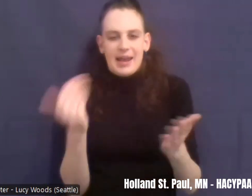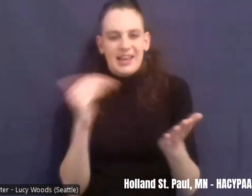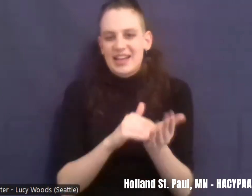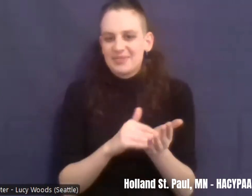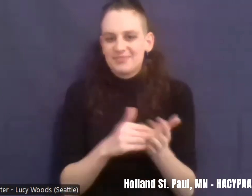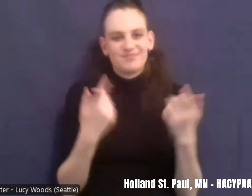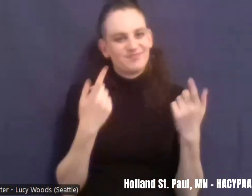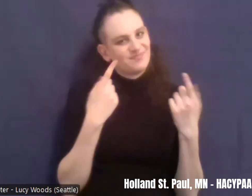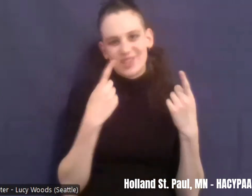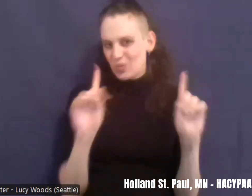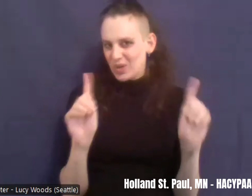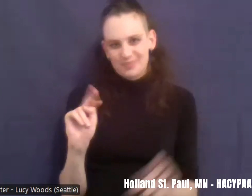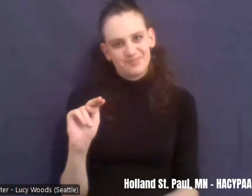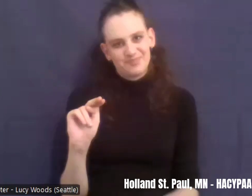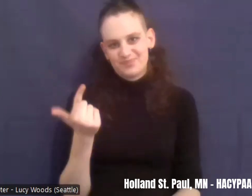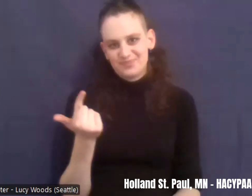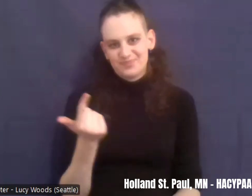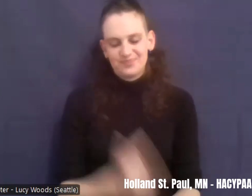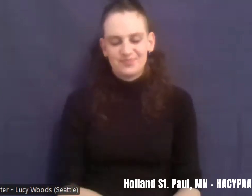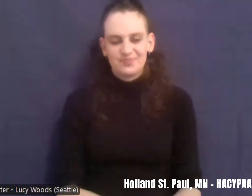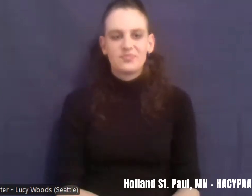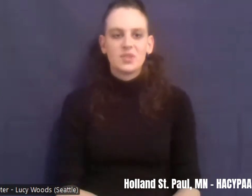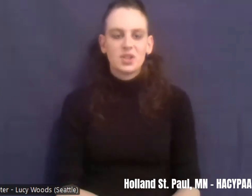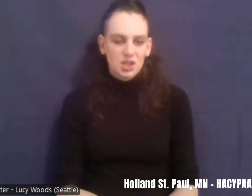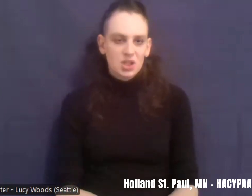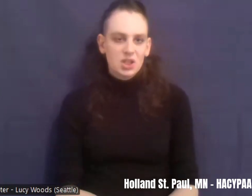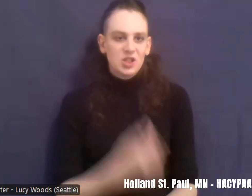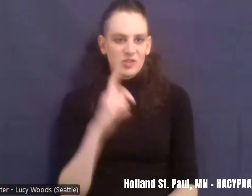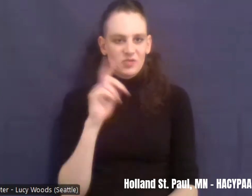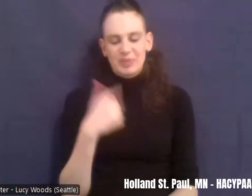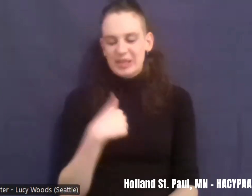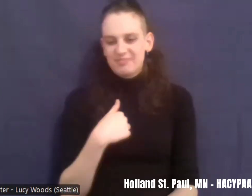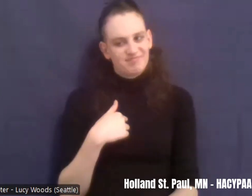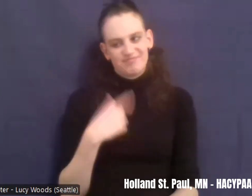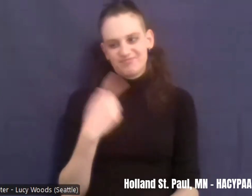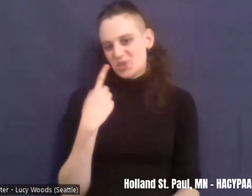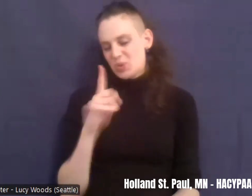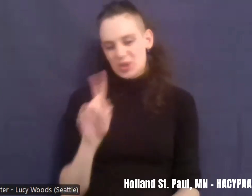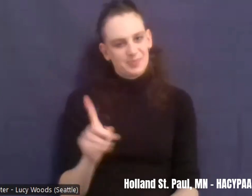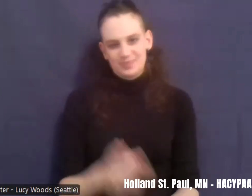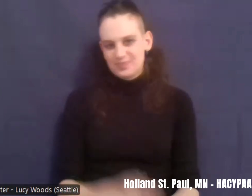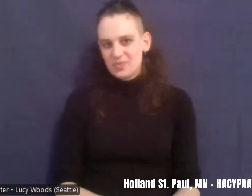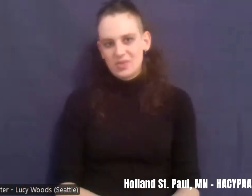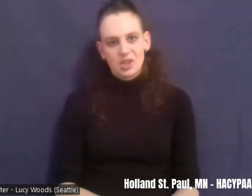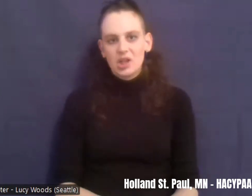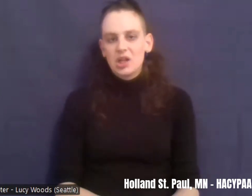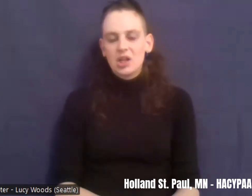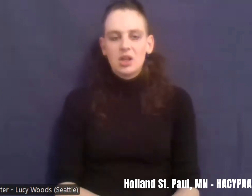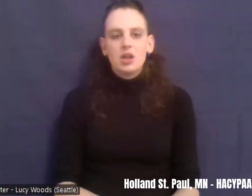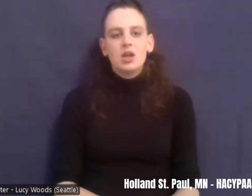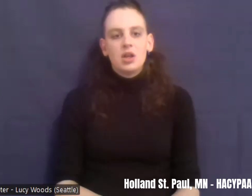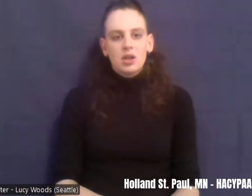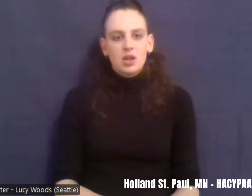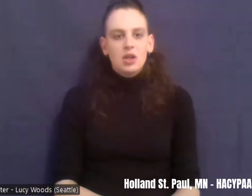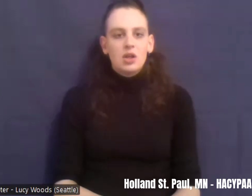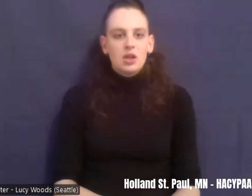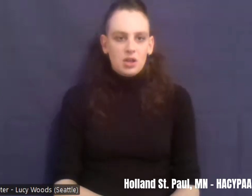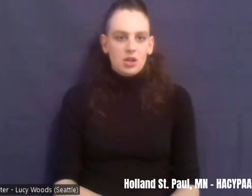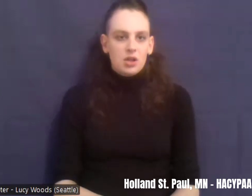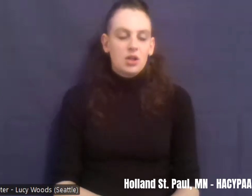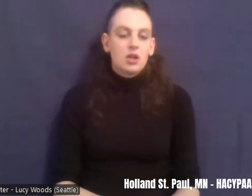work. That like just doesn't, like for me it just didn't work. And like I was a tirade,